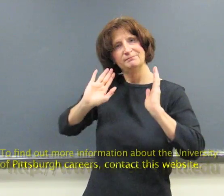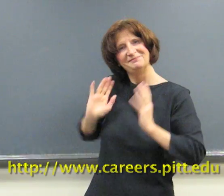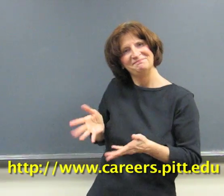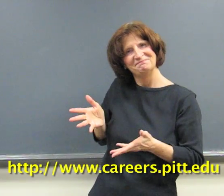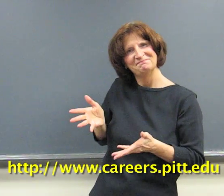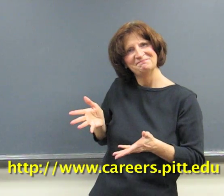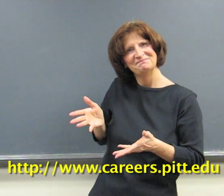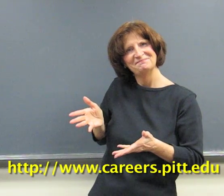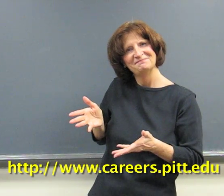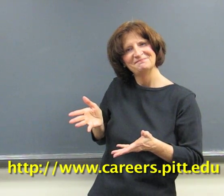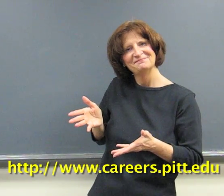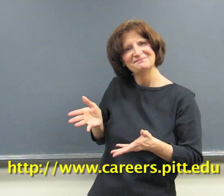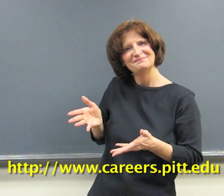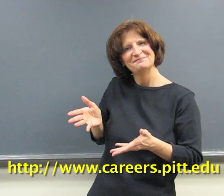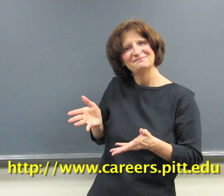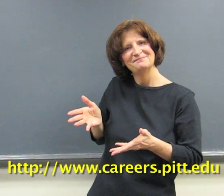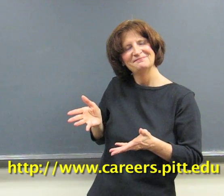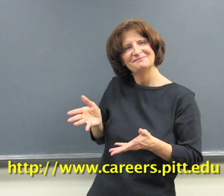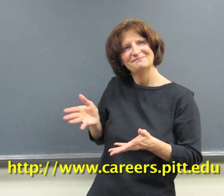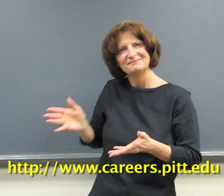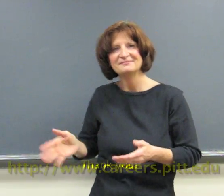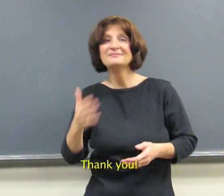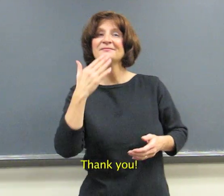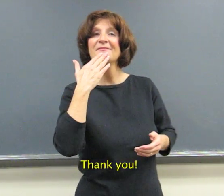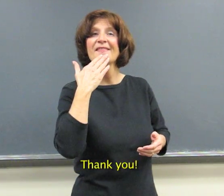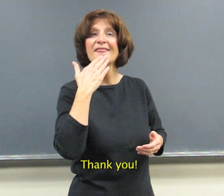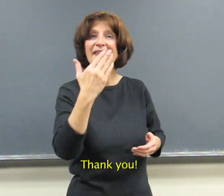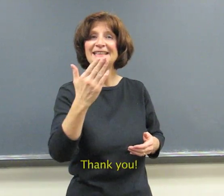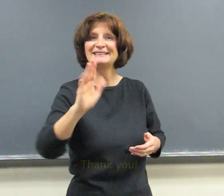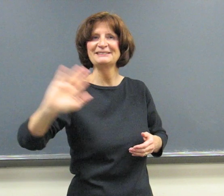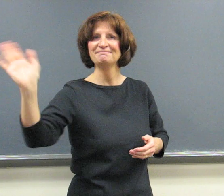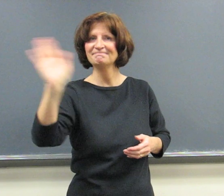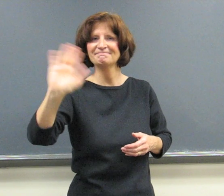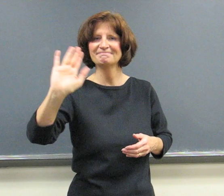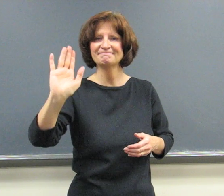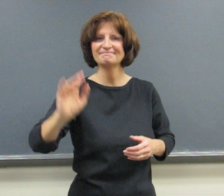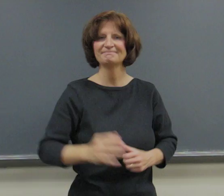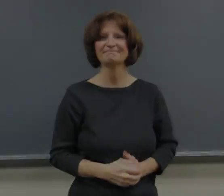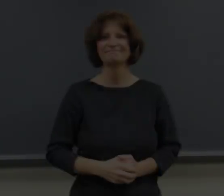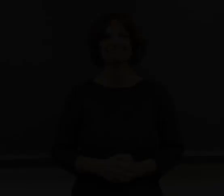University Pittsburgh careers, contact this website. Thank you.